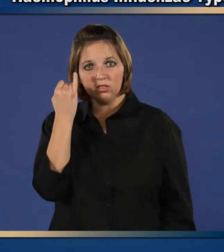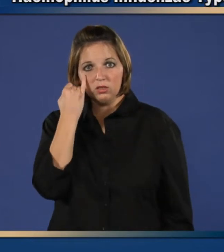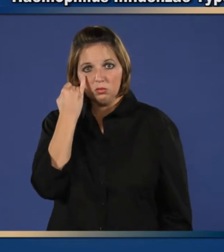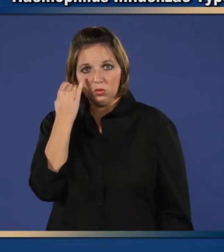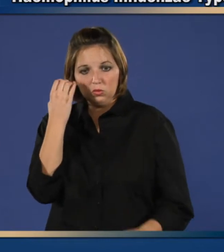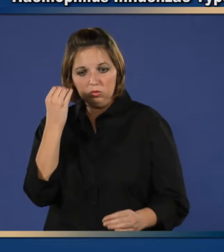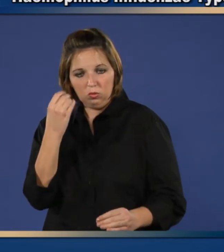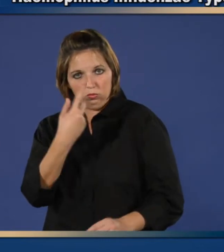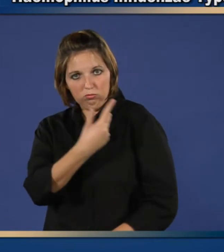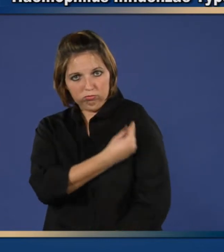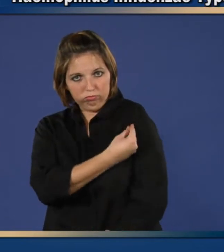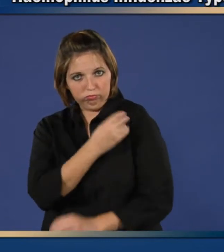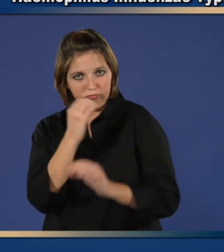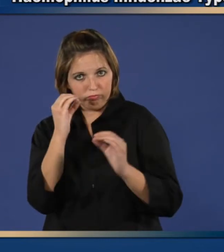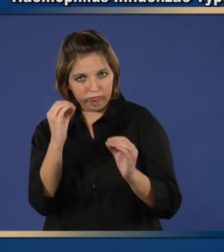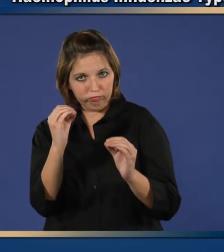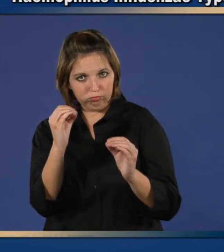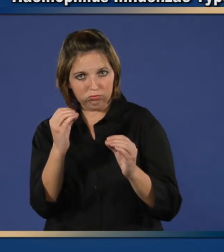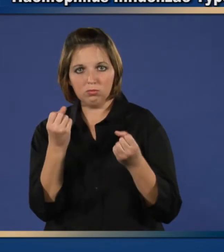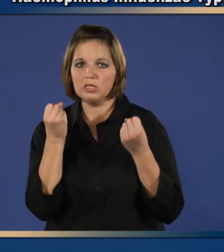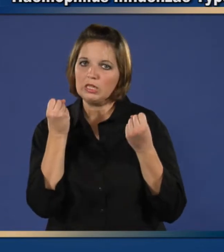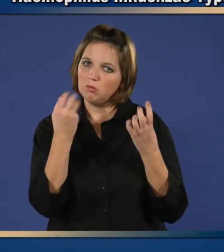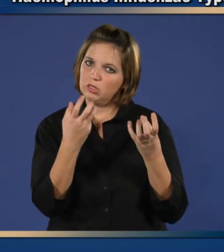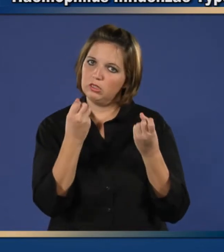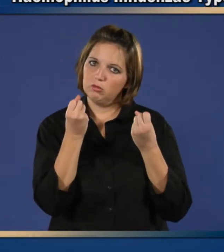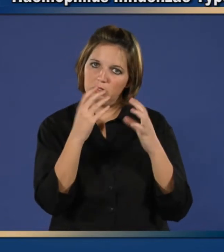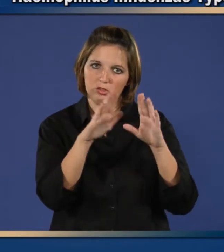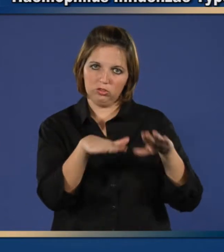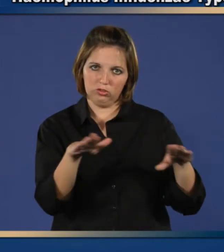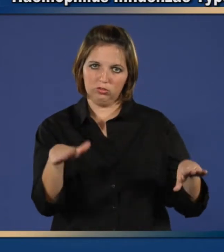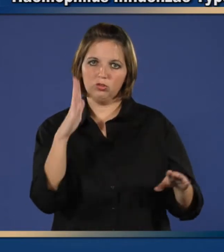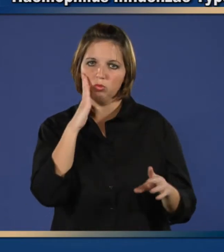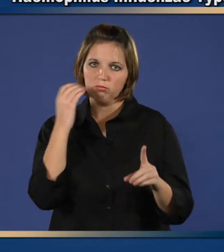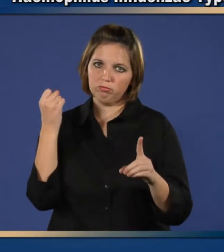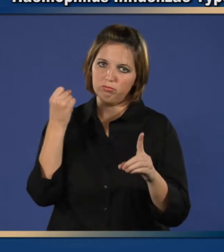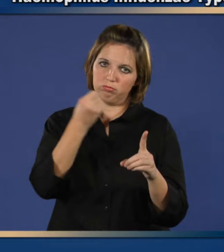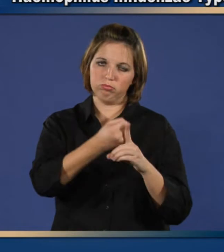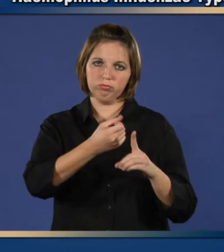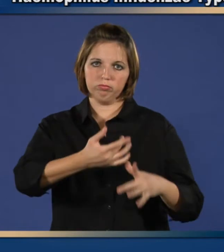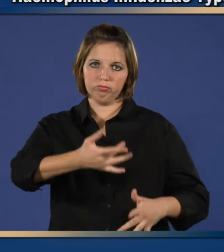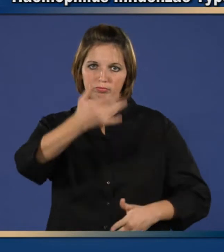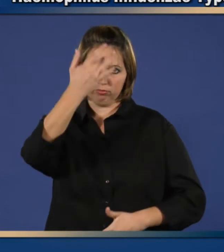Many more children would get Hib disease if we stopped vaccinating.